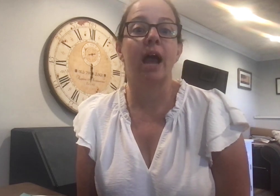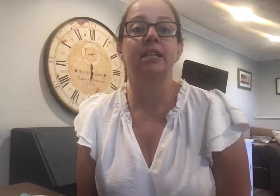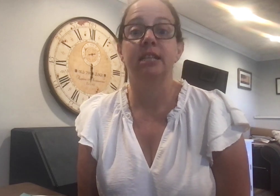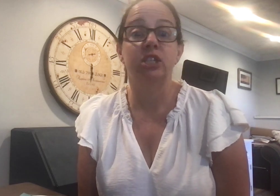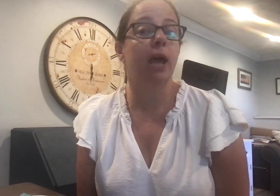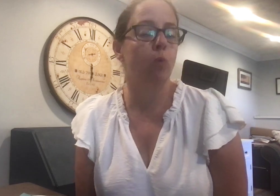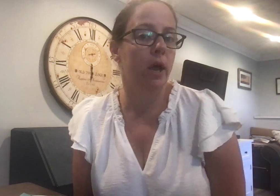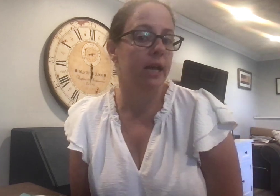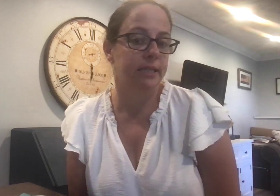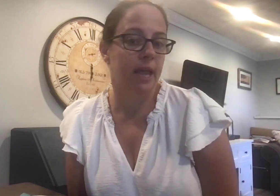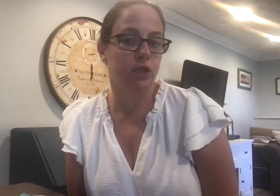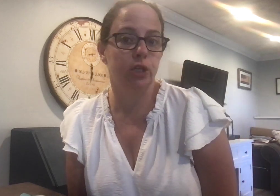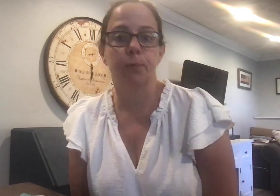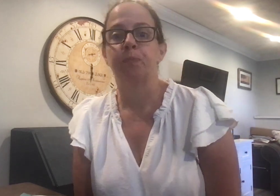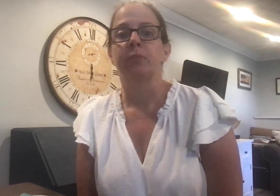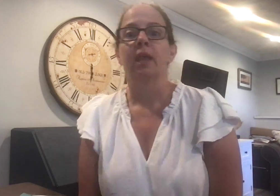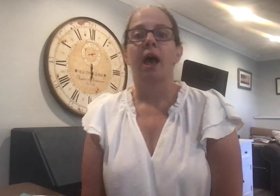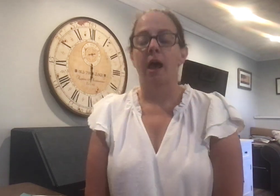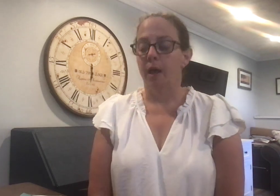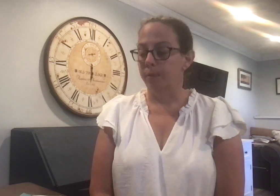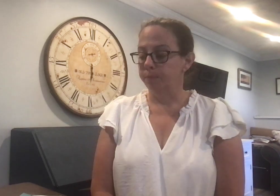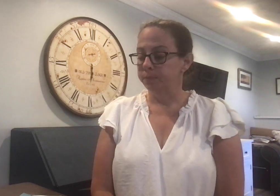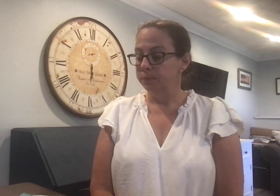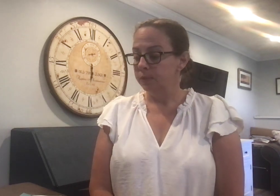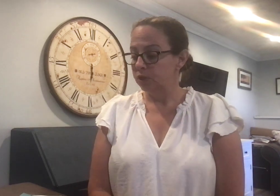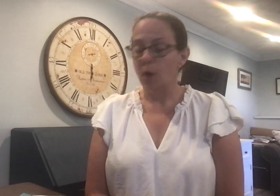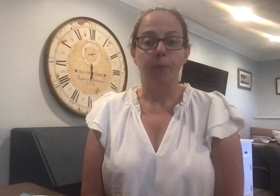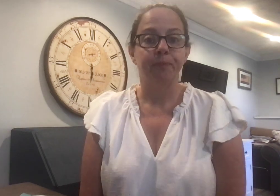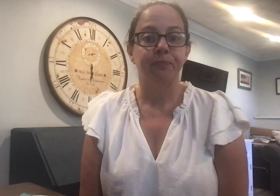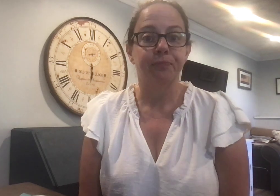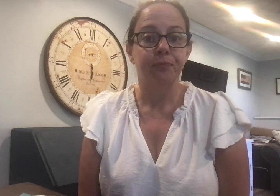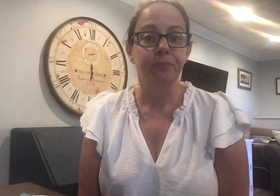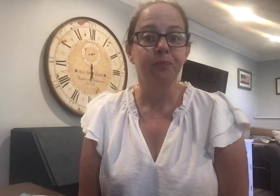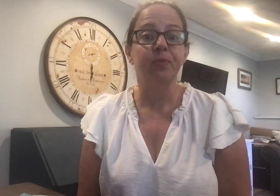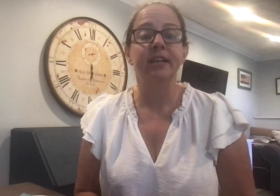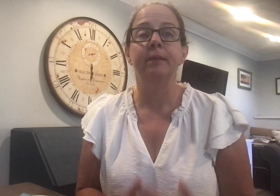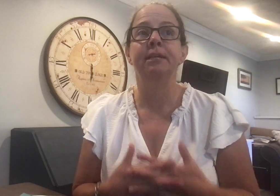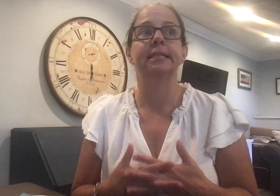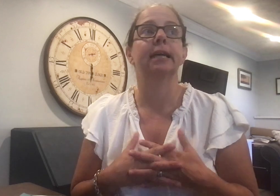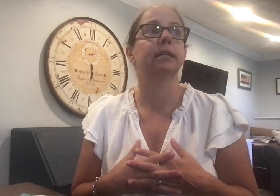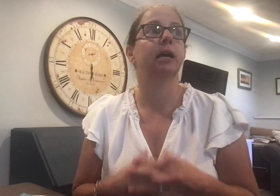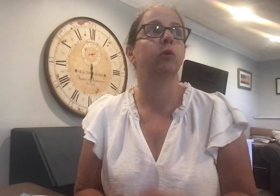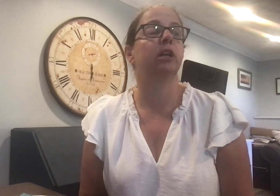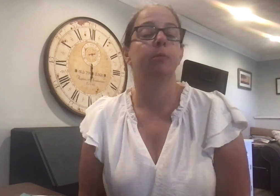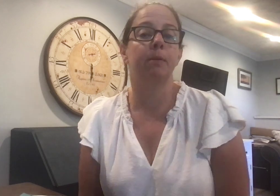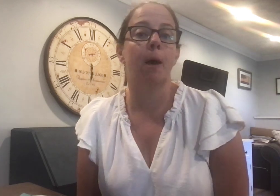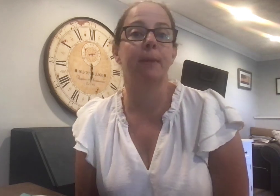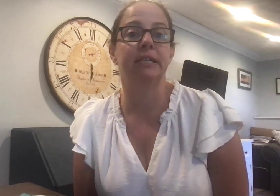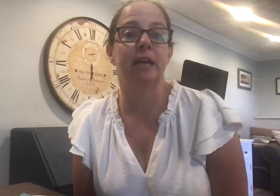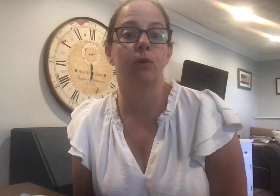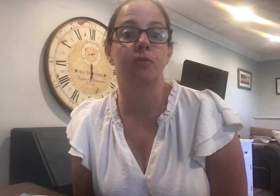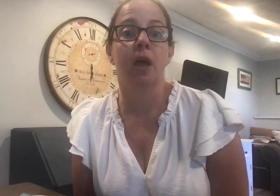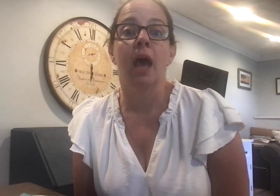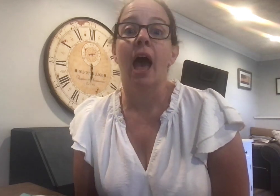teach Sign 1 and Sign 2. So let me see. I'll tell you a little bit about myself. I'm